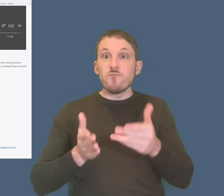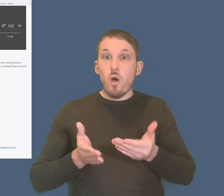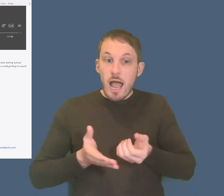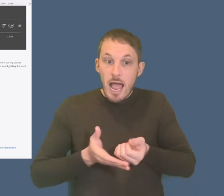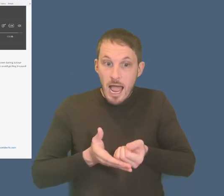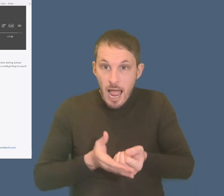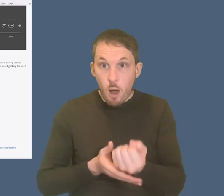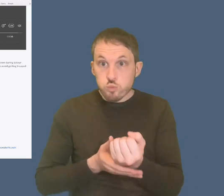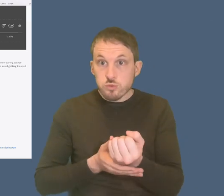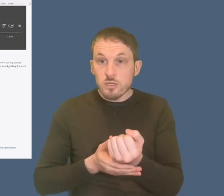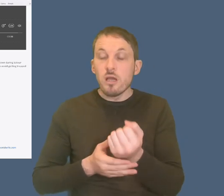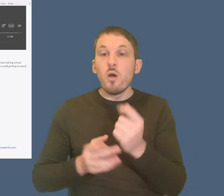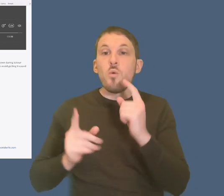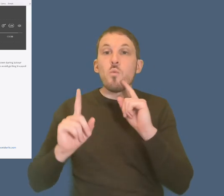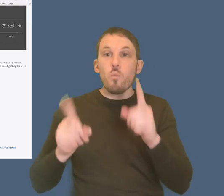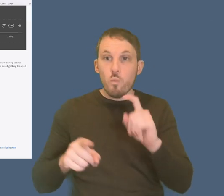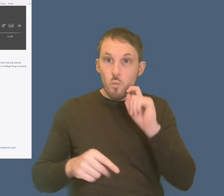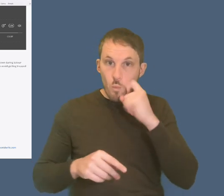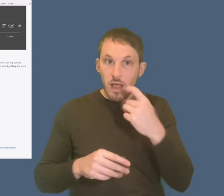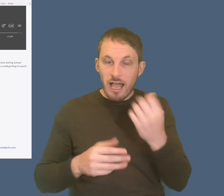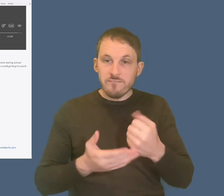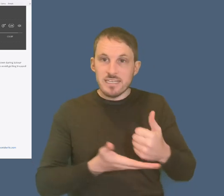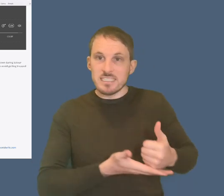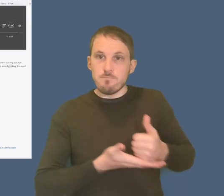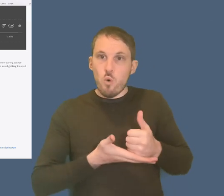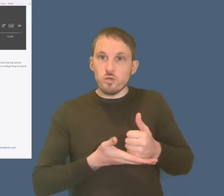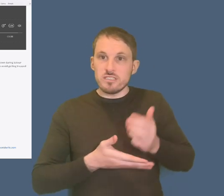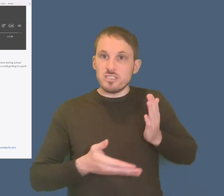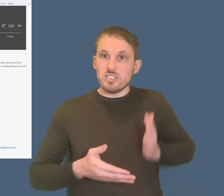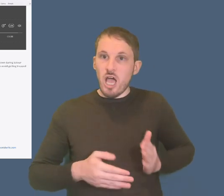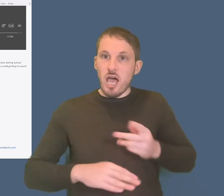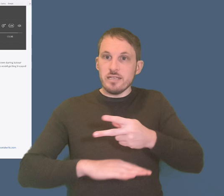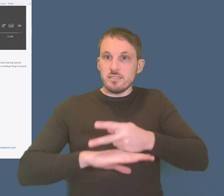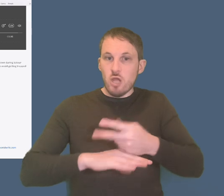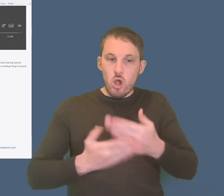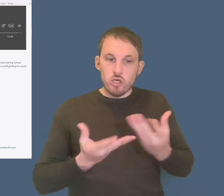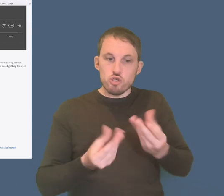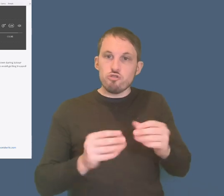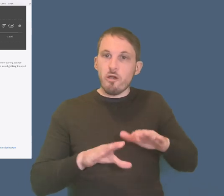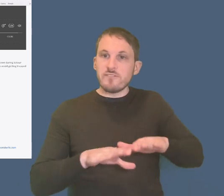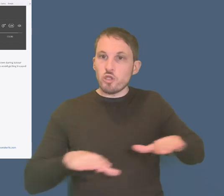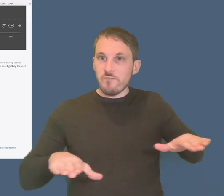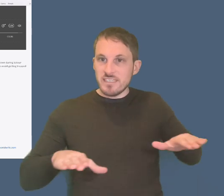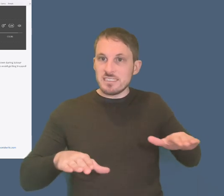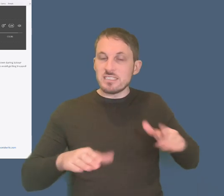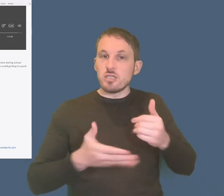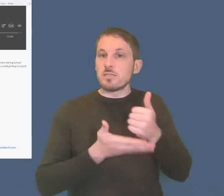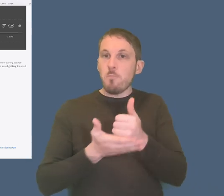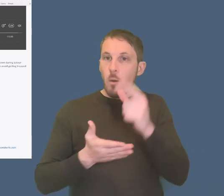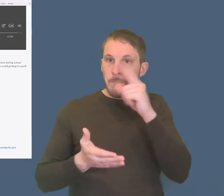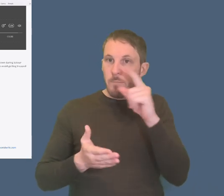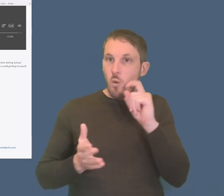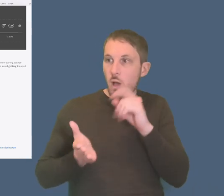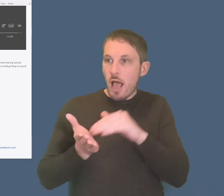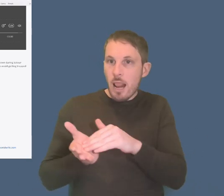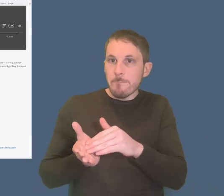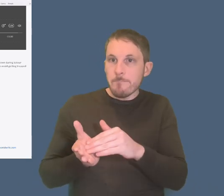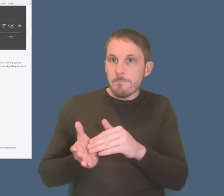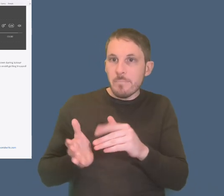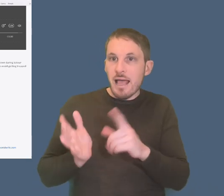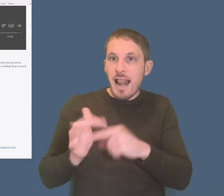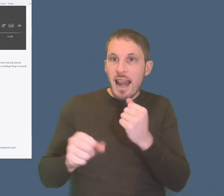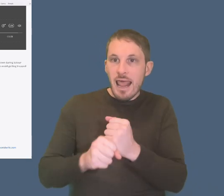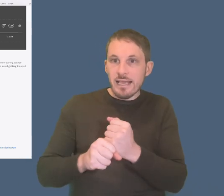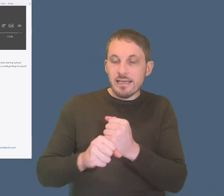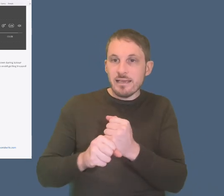out, she would adopt a supported side-lying position on a soft surface. So her support people would help hold her leg up in